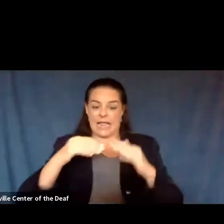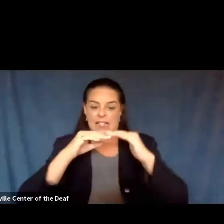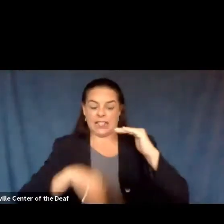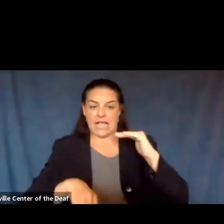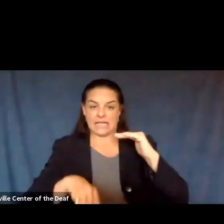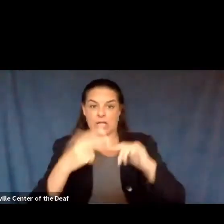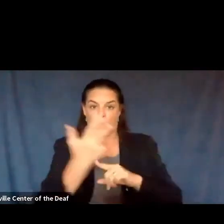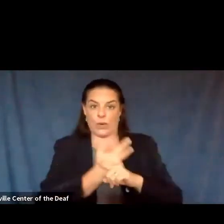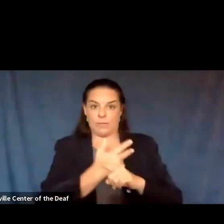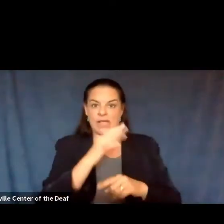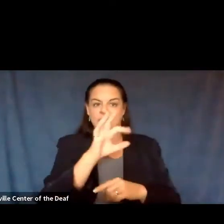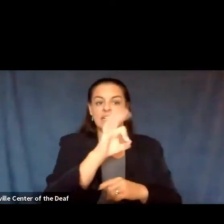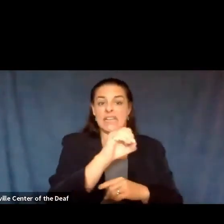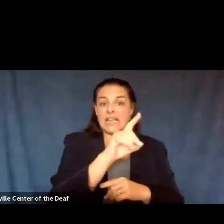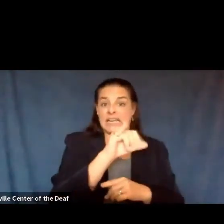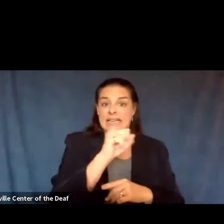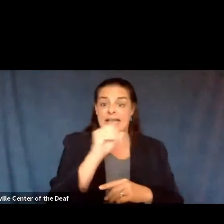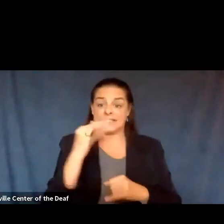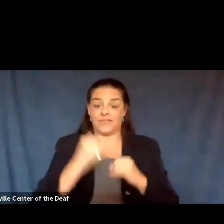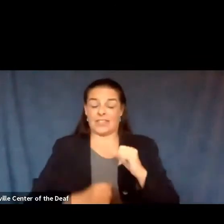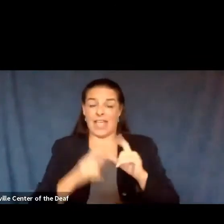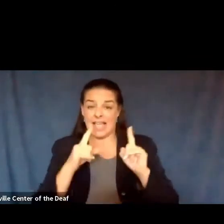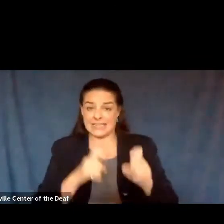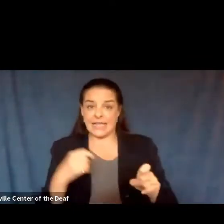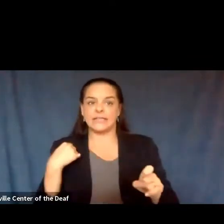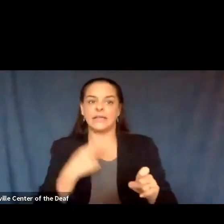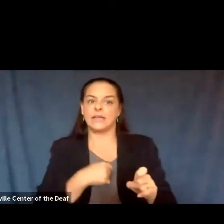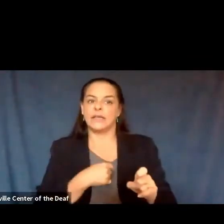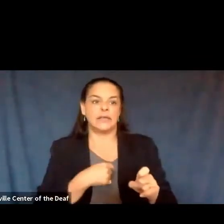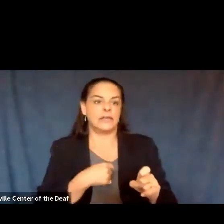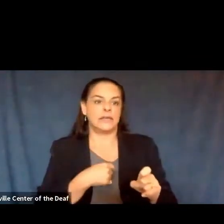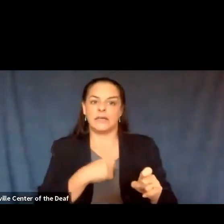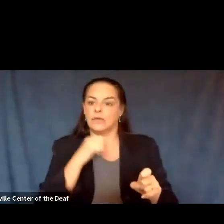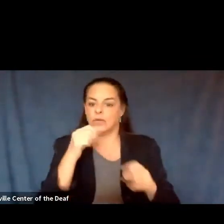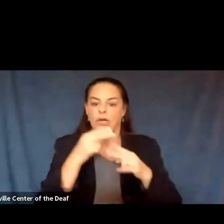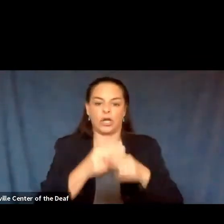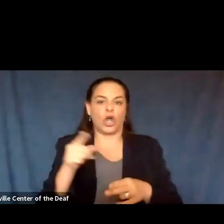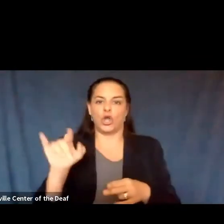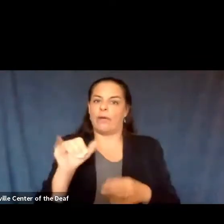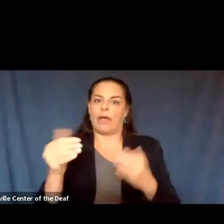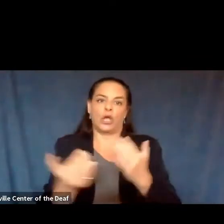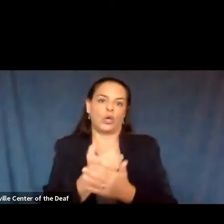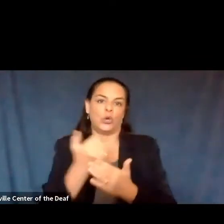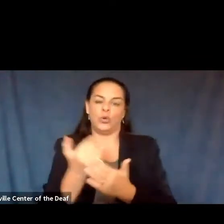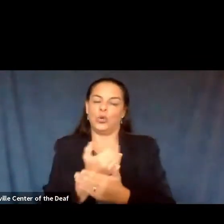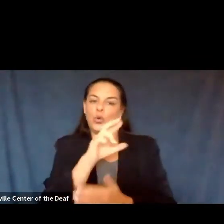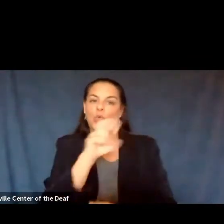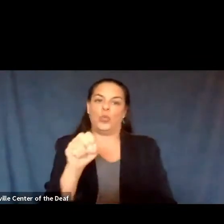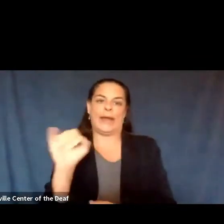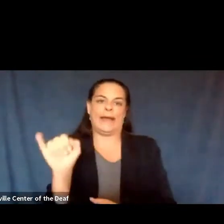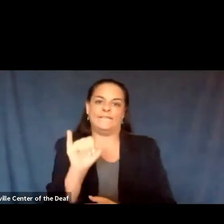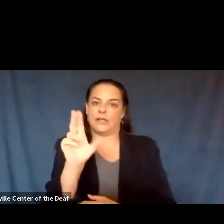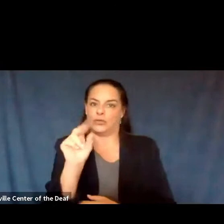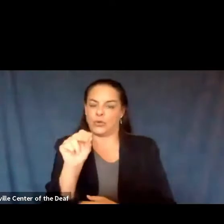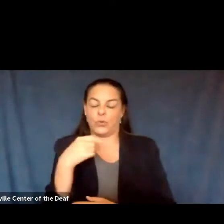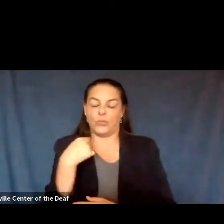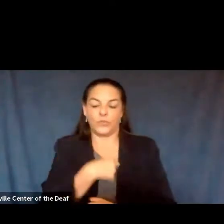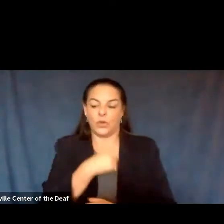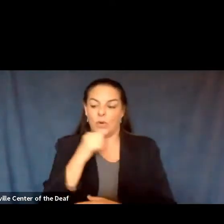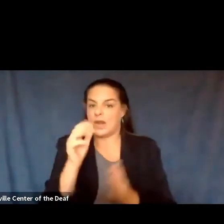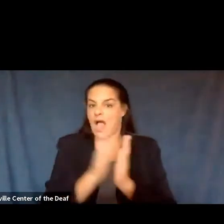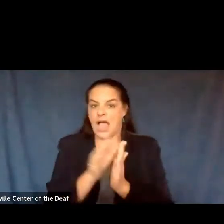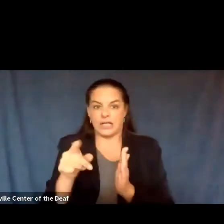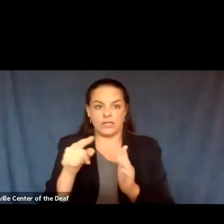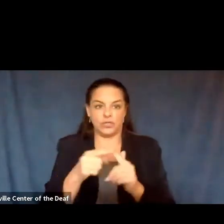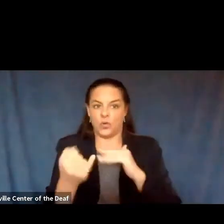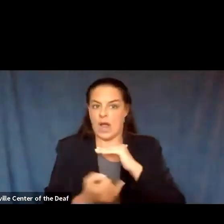days of your last test, we are not treating you like a new reinfection. We're not asking folks to isolate